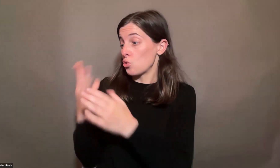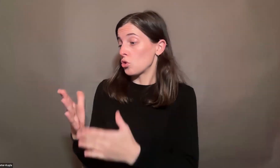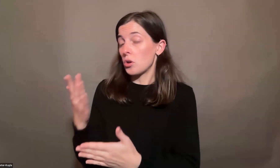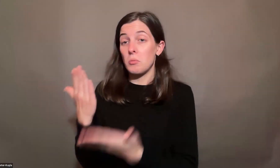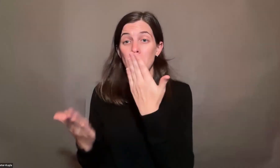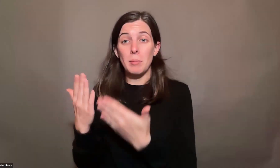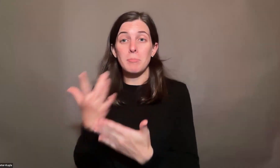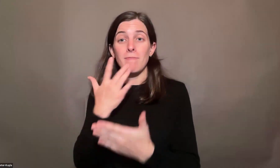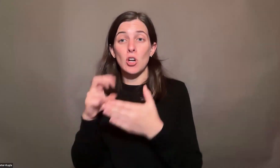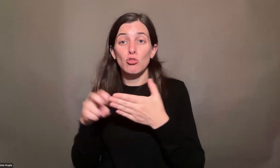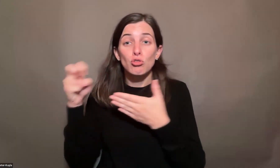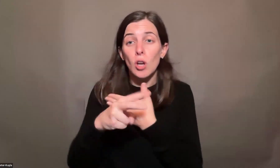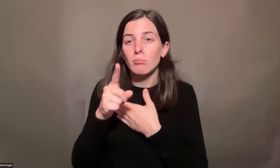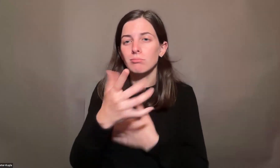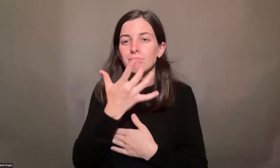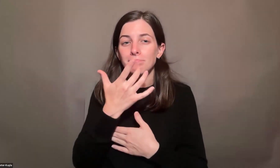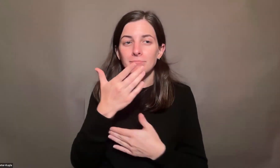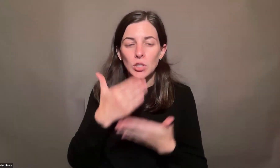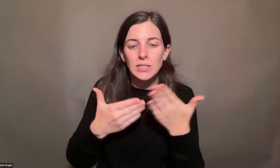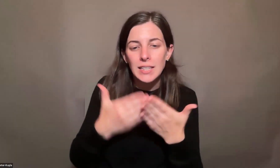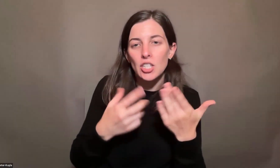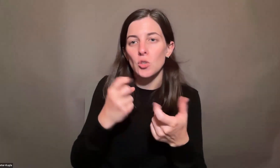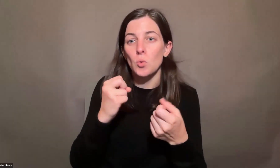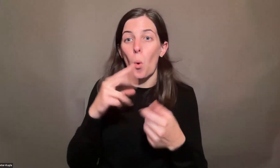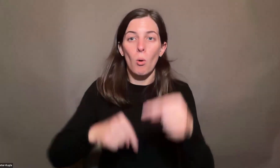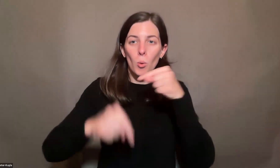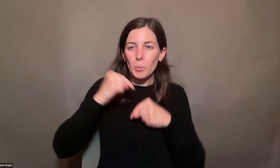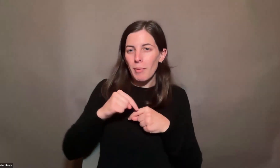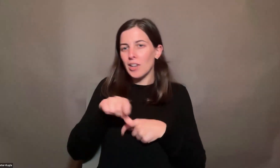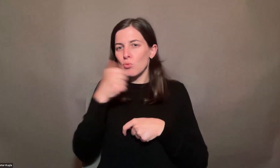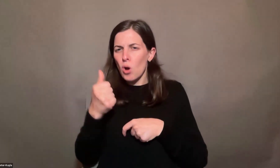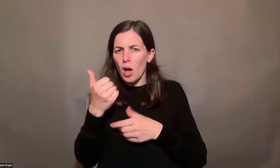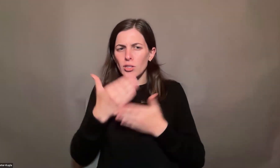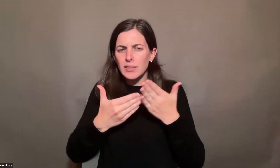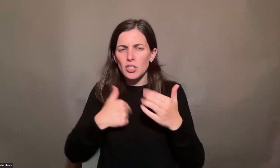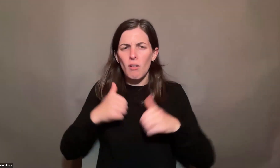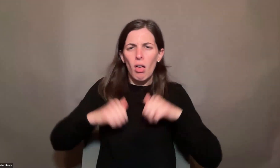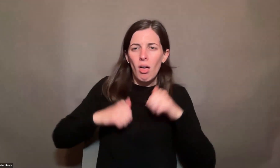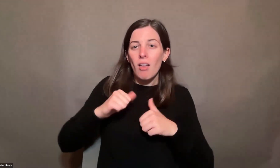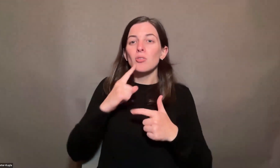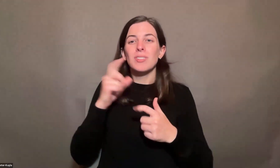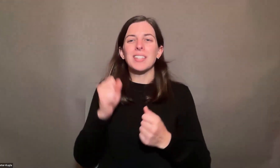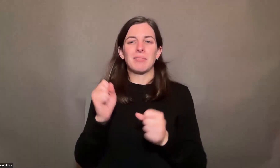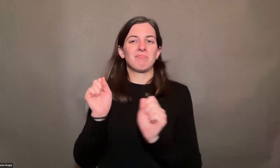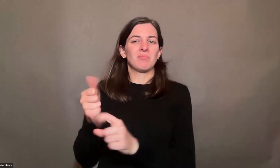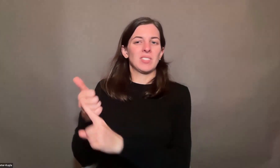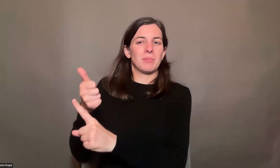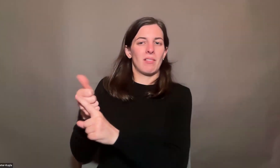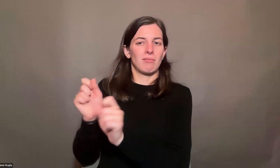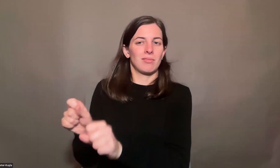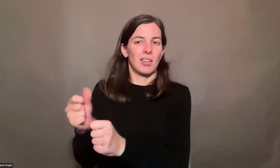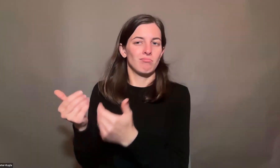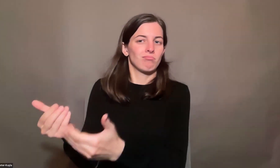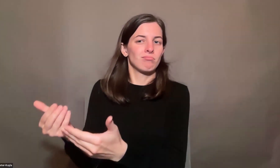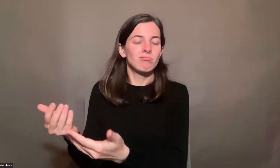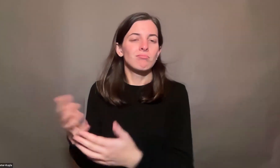go back to and revisit sections they were unsure about. It very much is similar to how a table of contents might